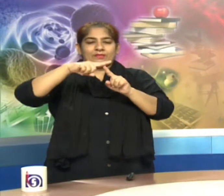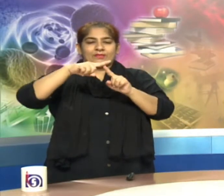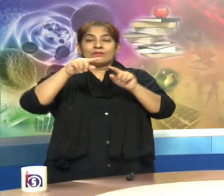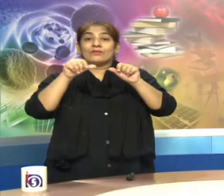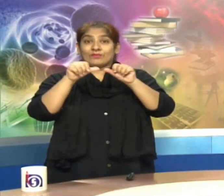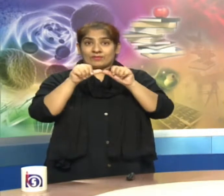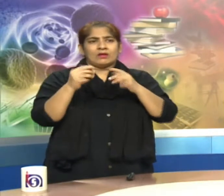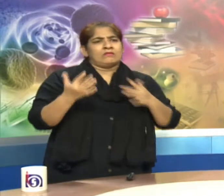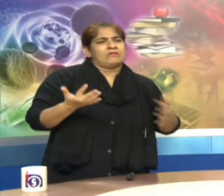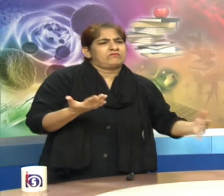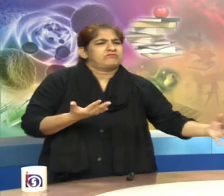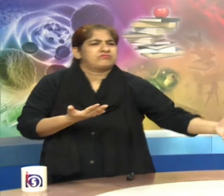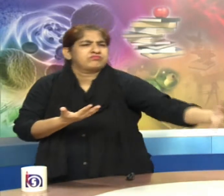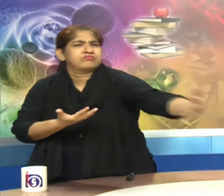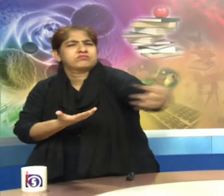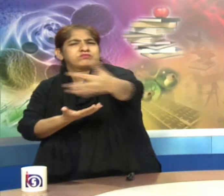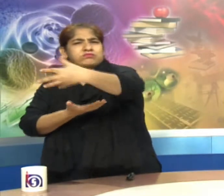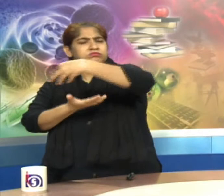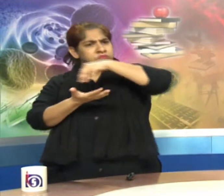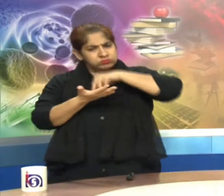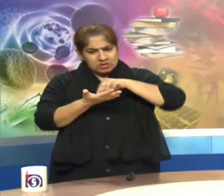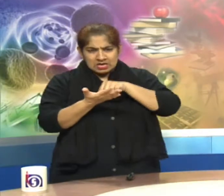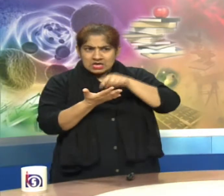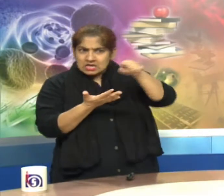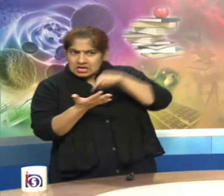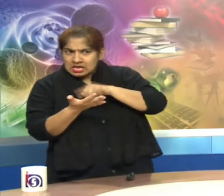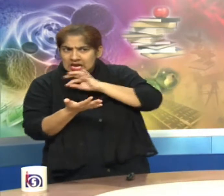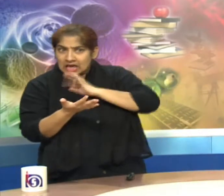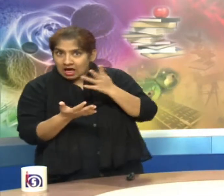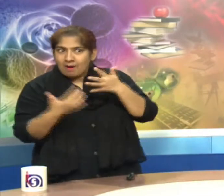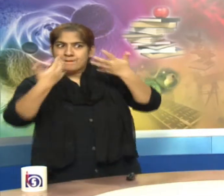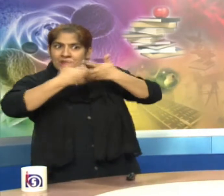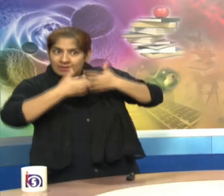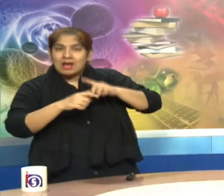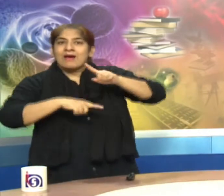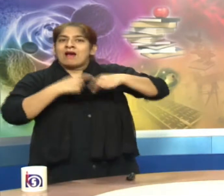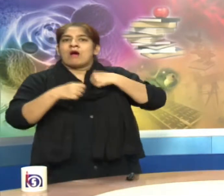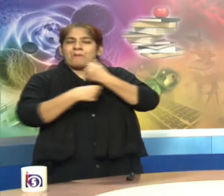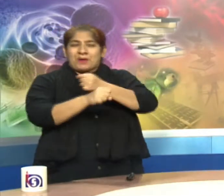In collecting the market data,